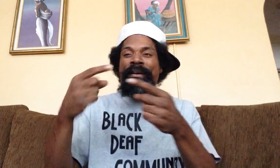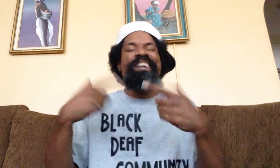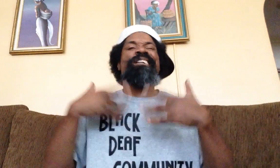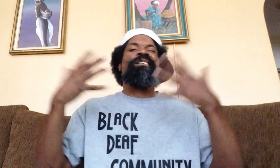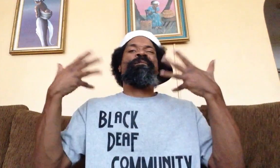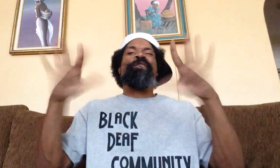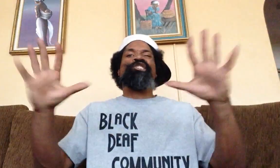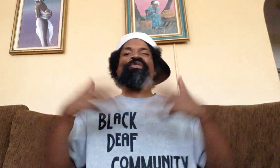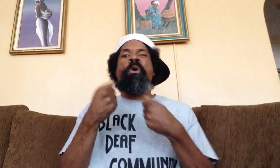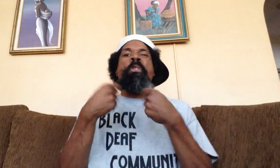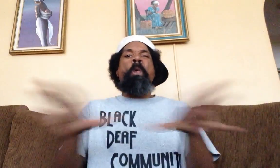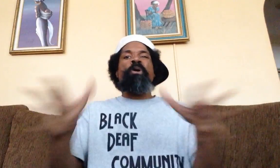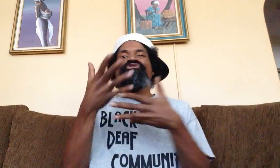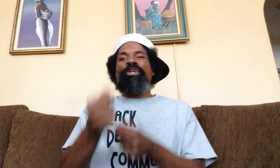team